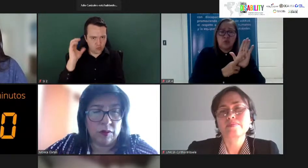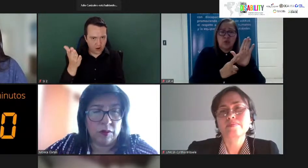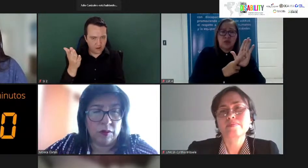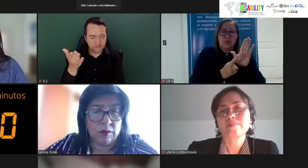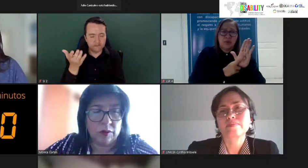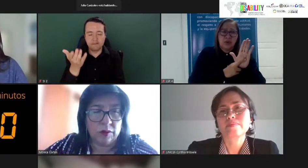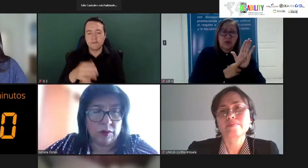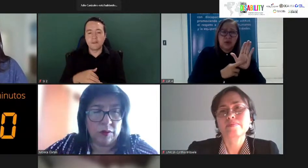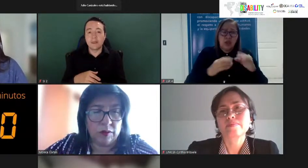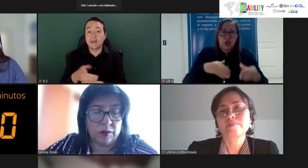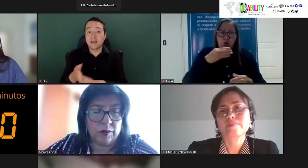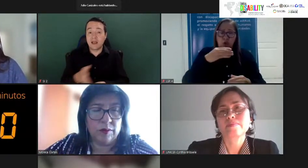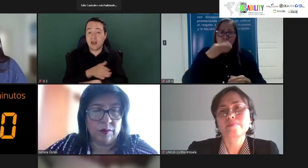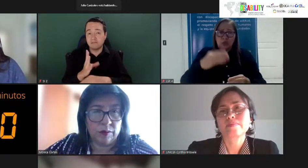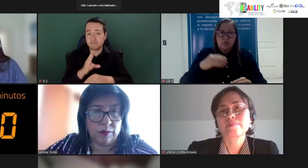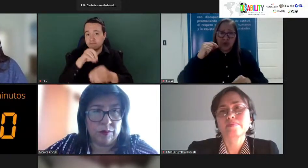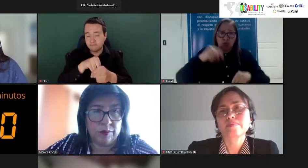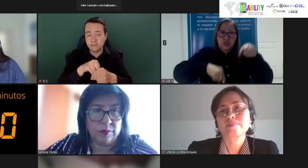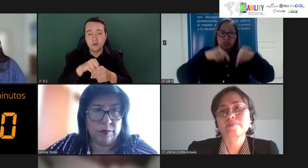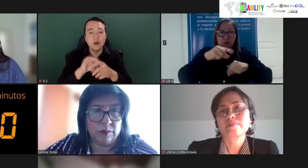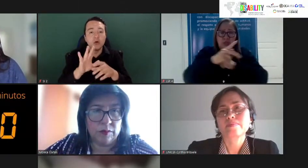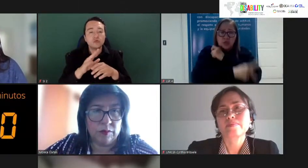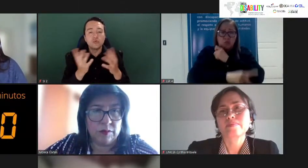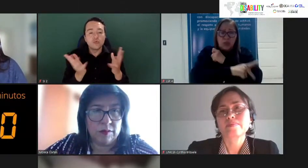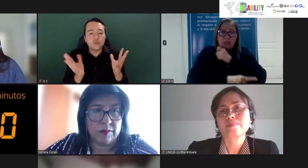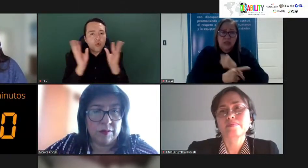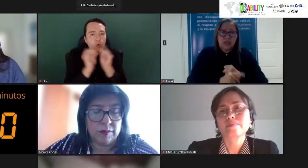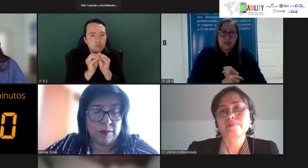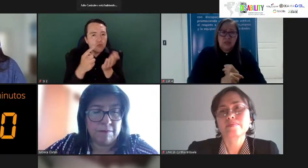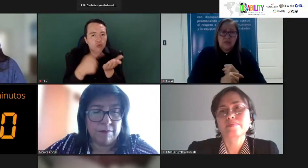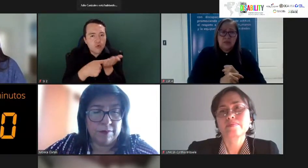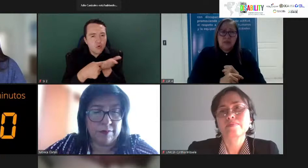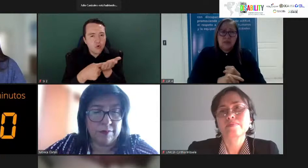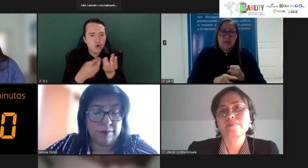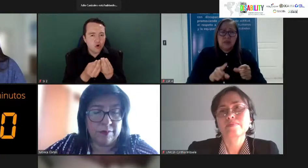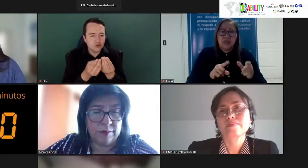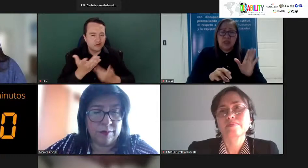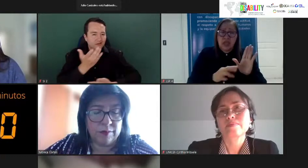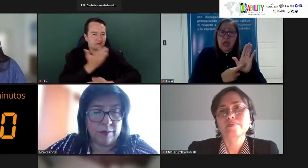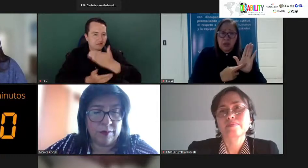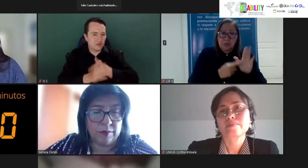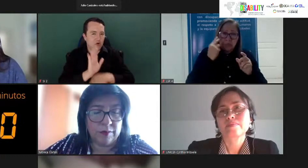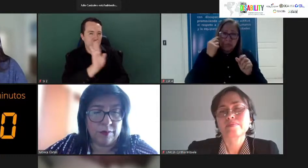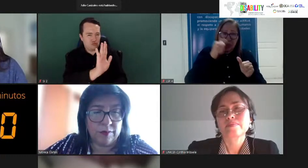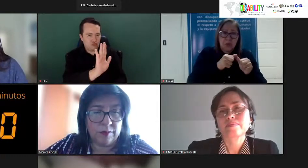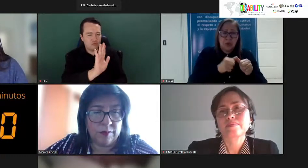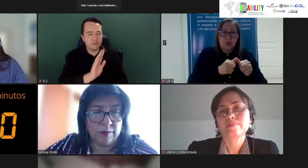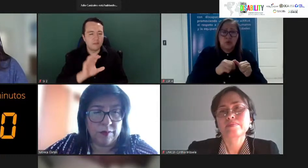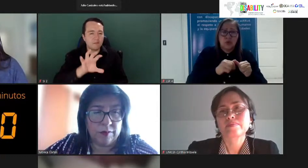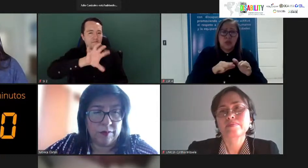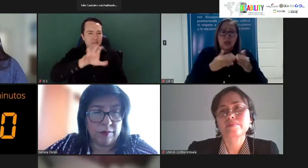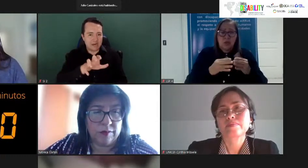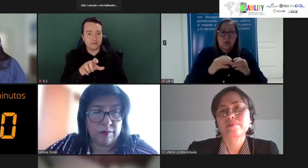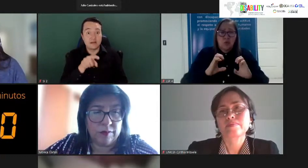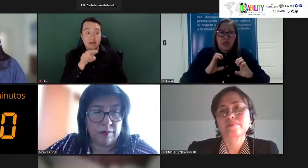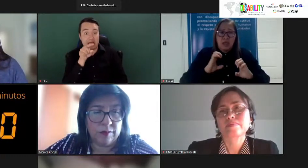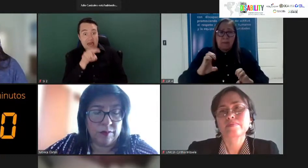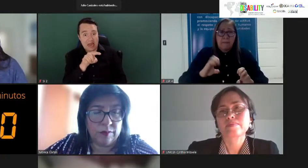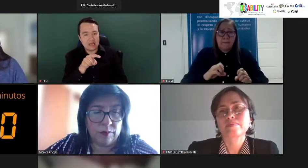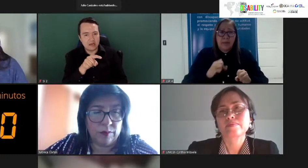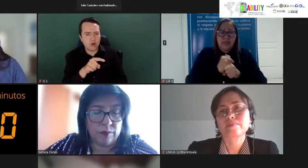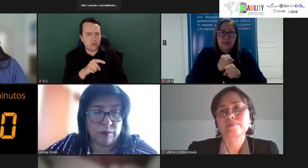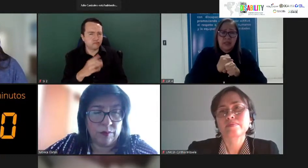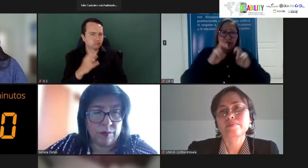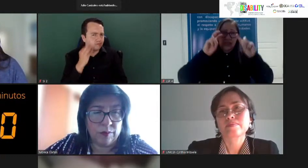been the representative of the council of disabilities of her country she is recognized as an